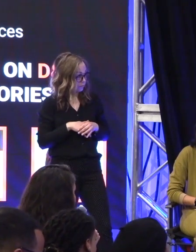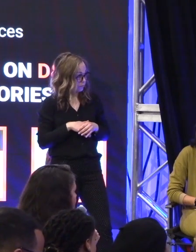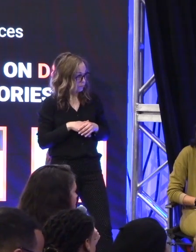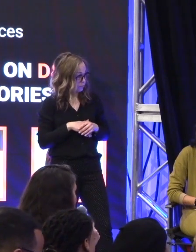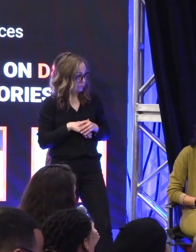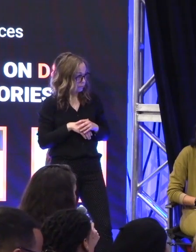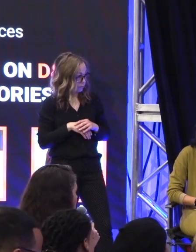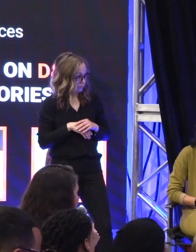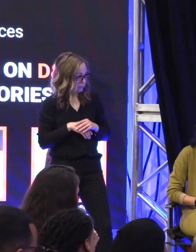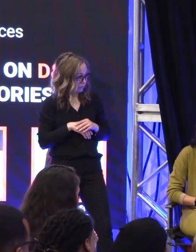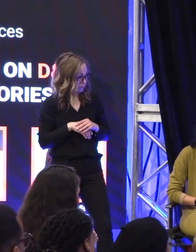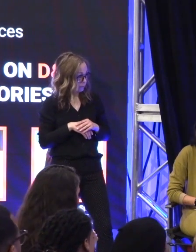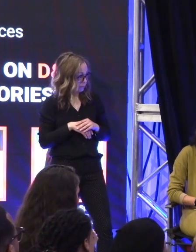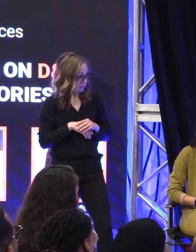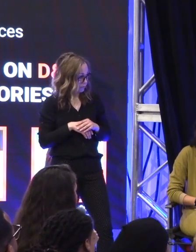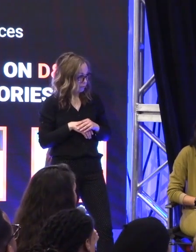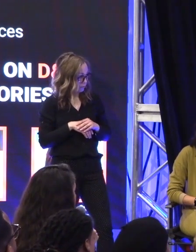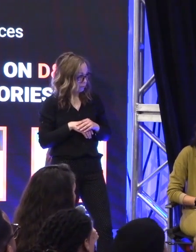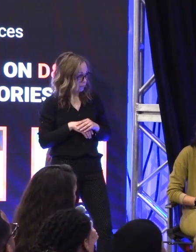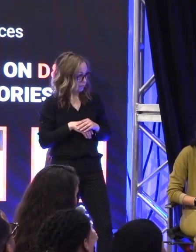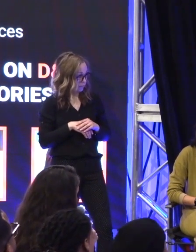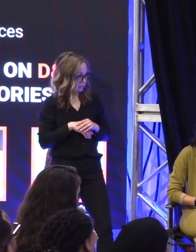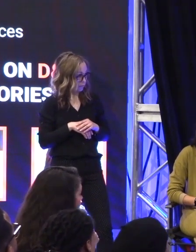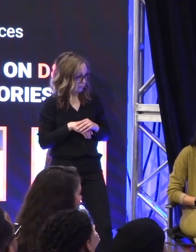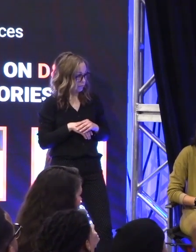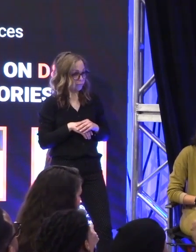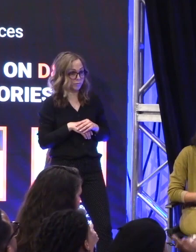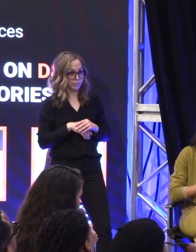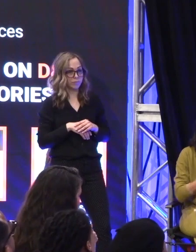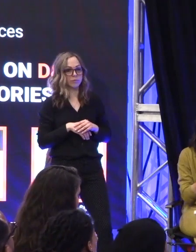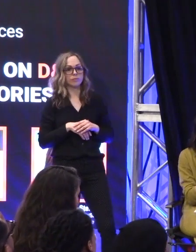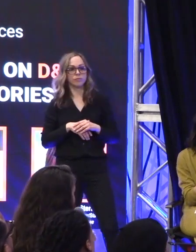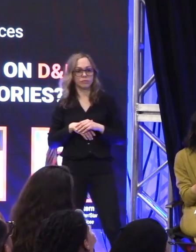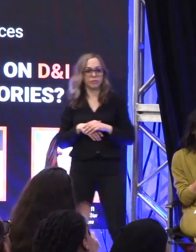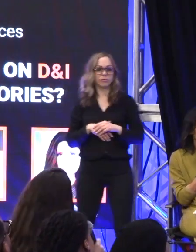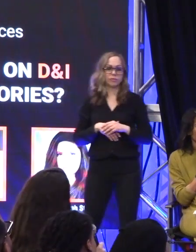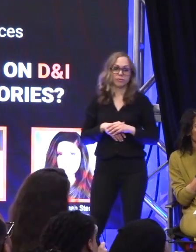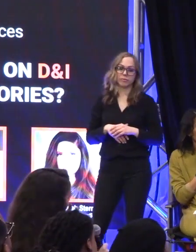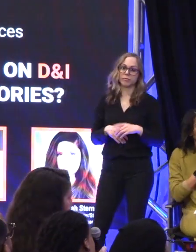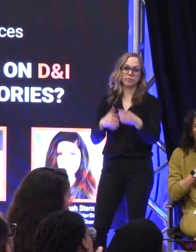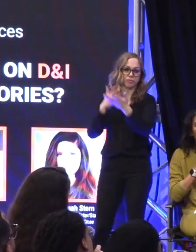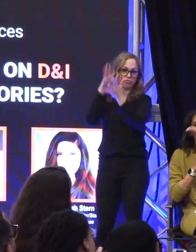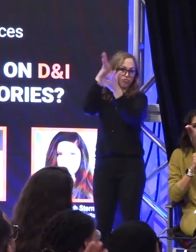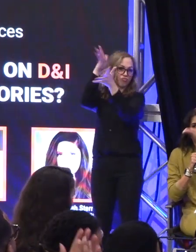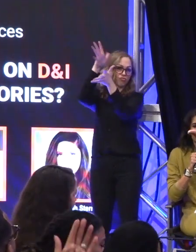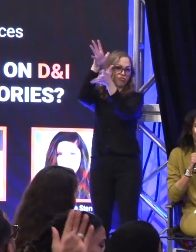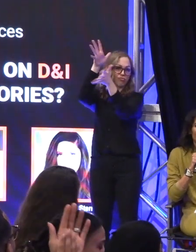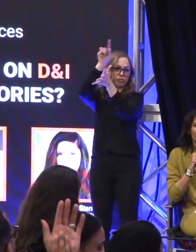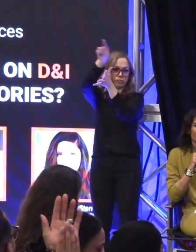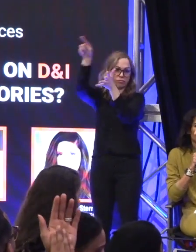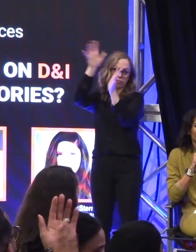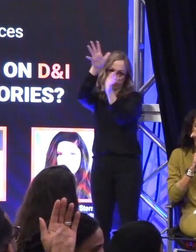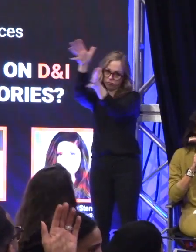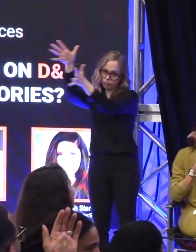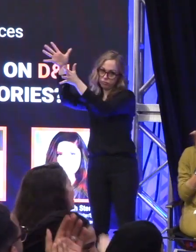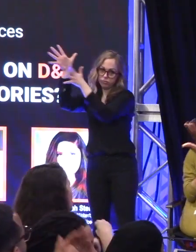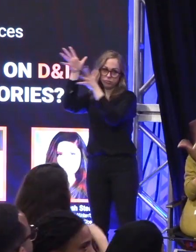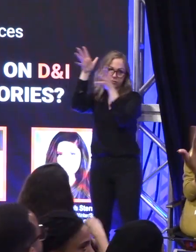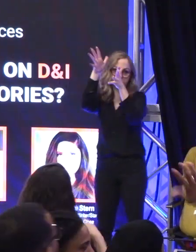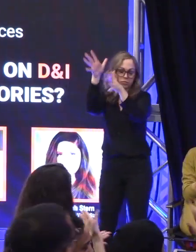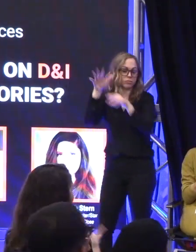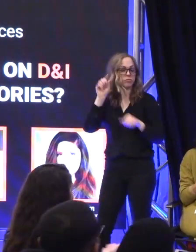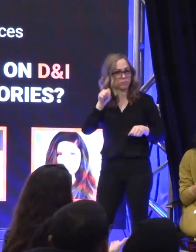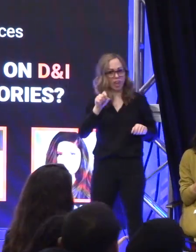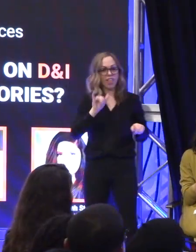empowerment, doesn't make you weaker, right? It makes the project stronger, honestly. Thank you so much for adding that. The consultant thing